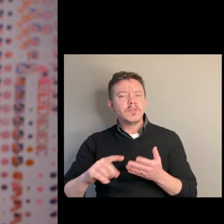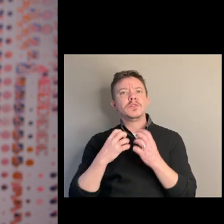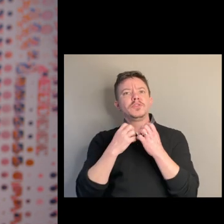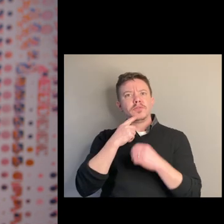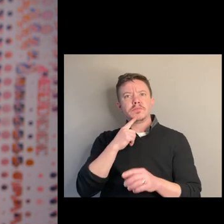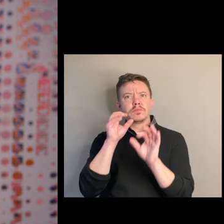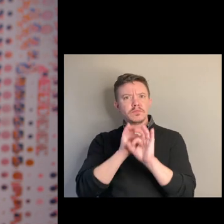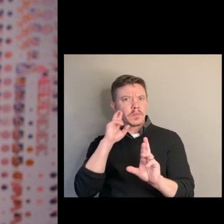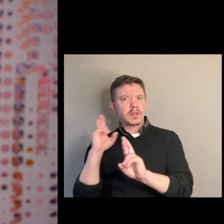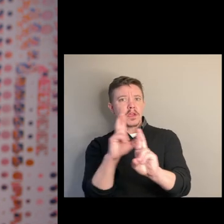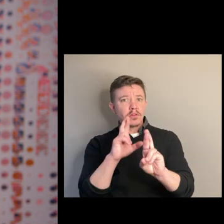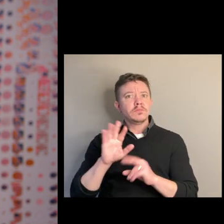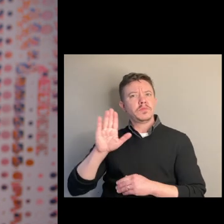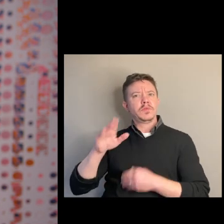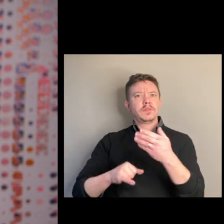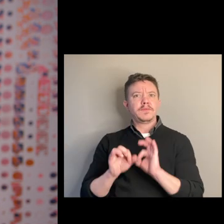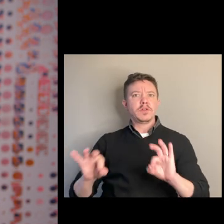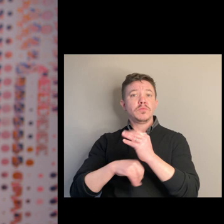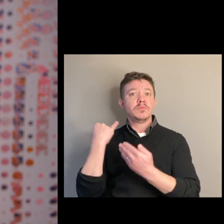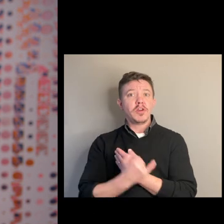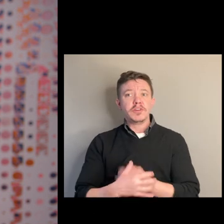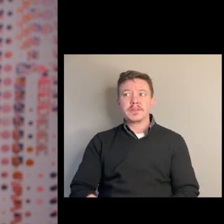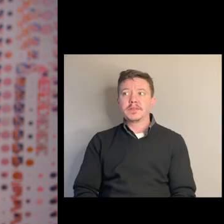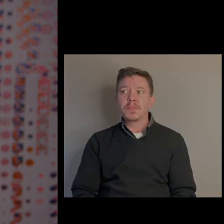to this important legacy in this project.